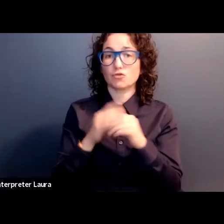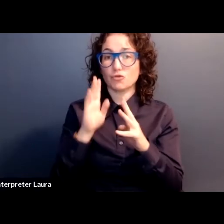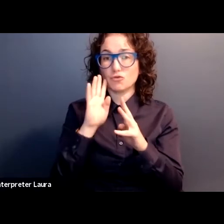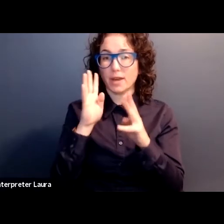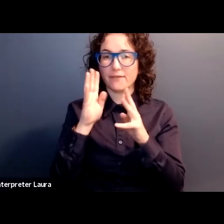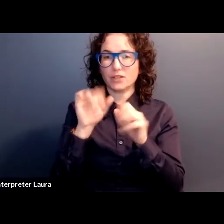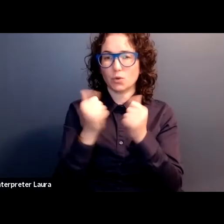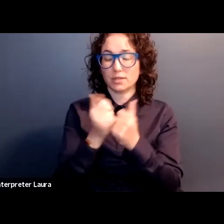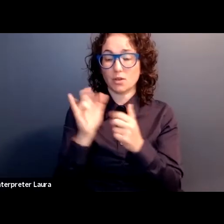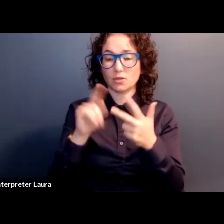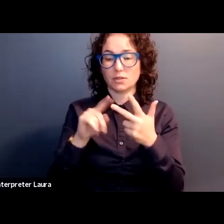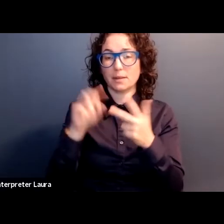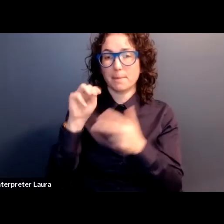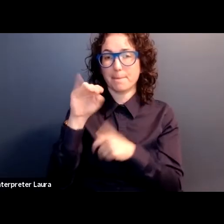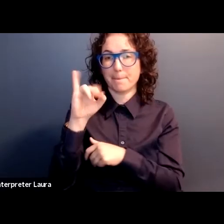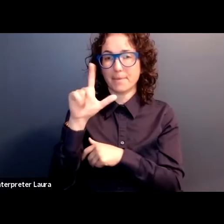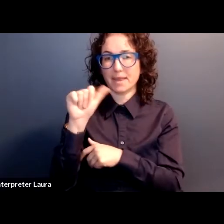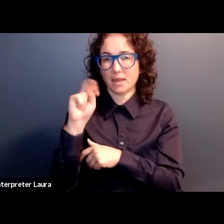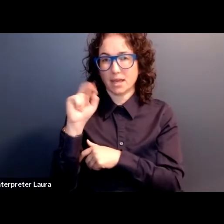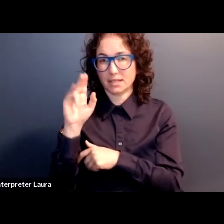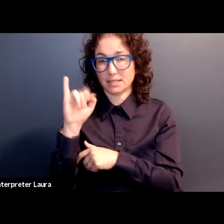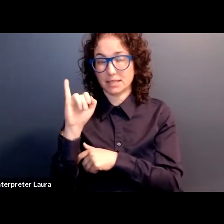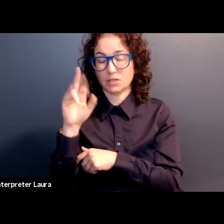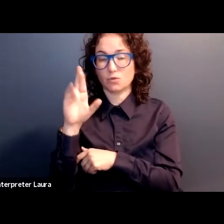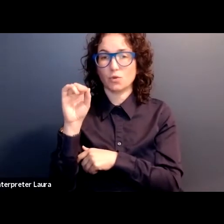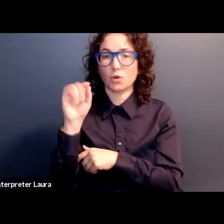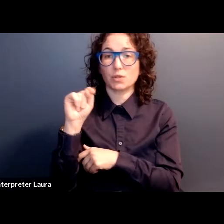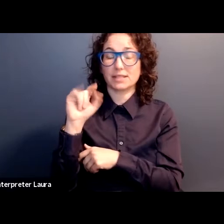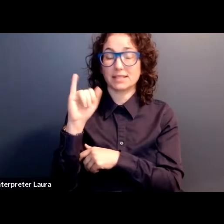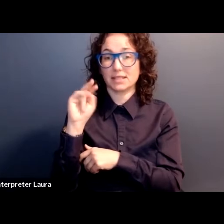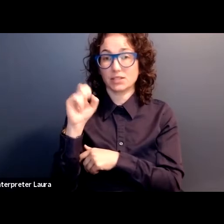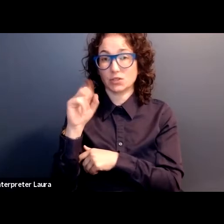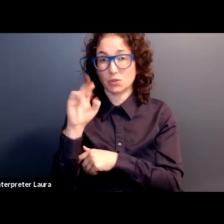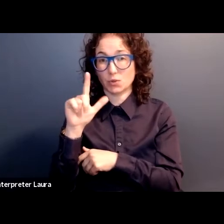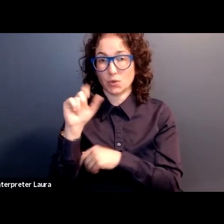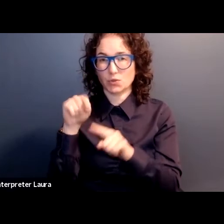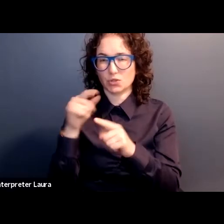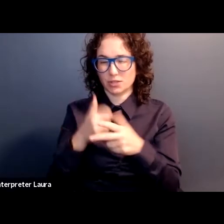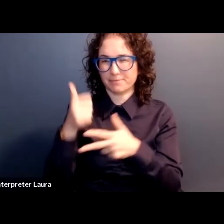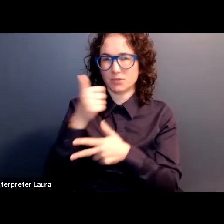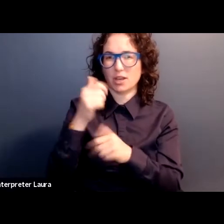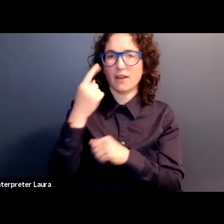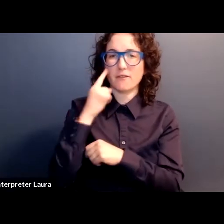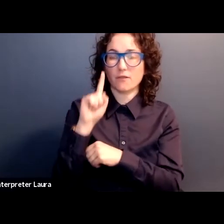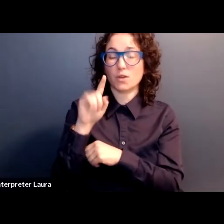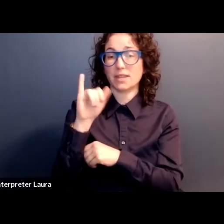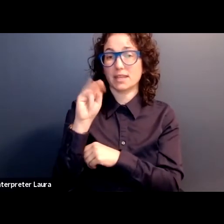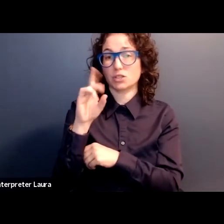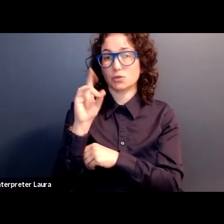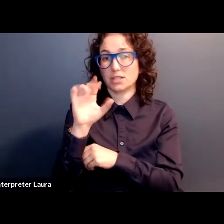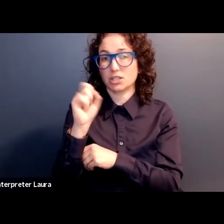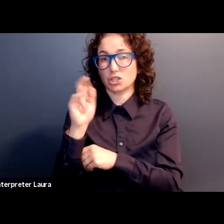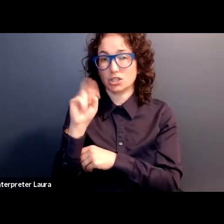we'll also be hearing from Milani Rotinsulu, chair of the Indonesian Association of Women with